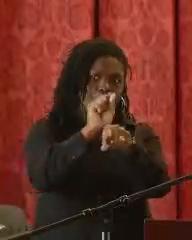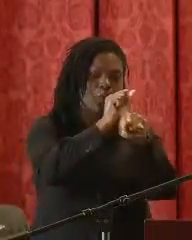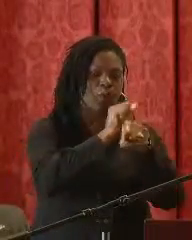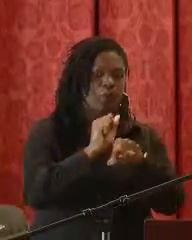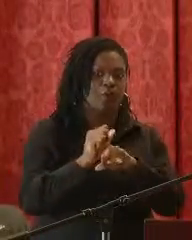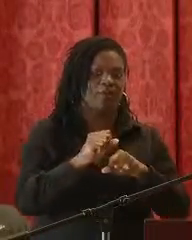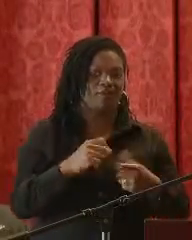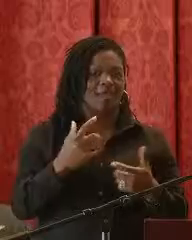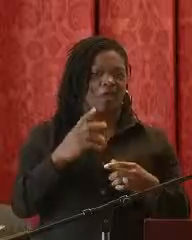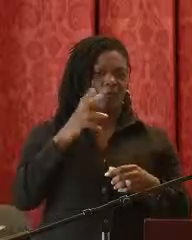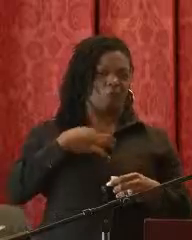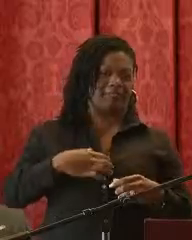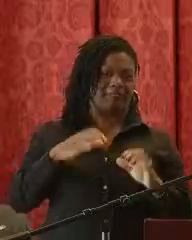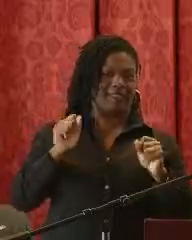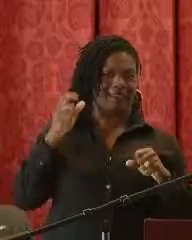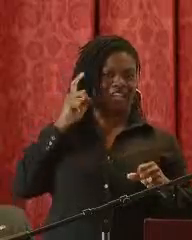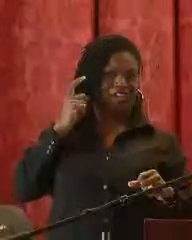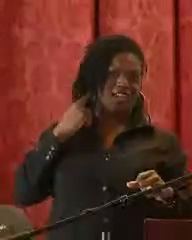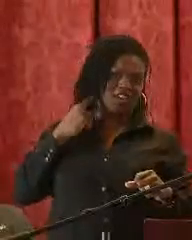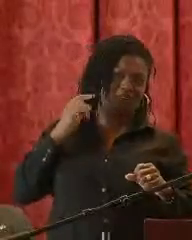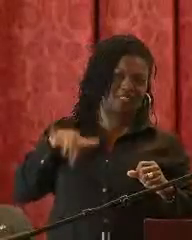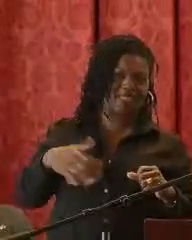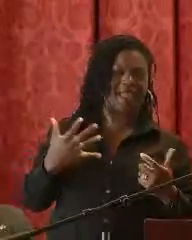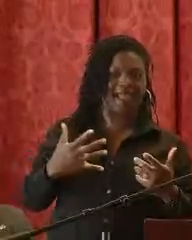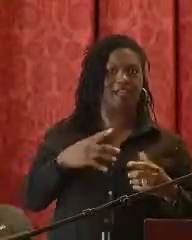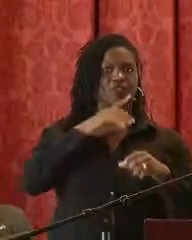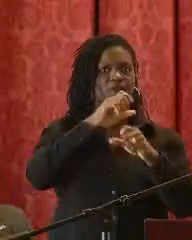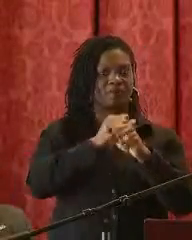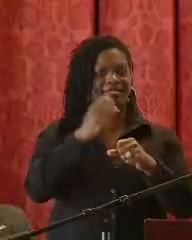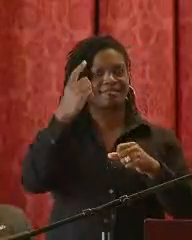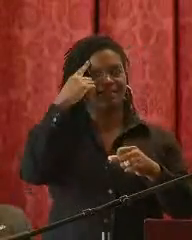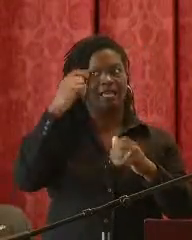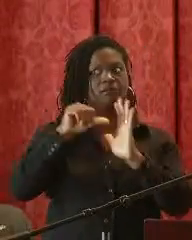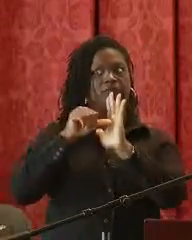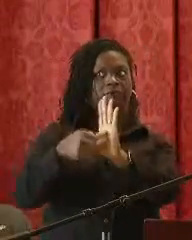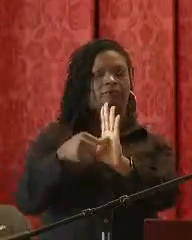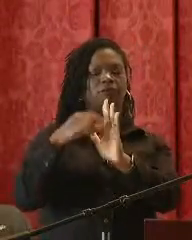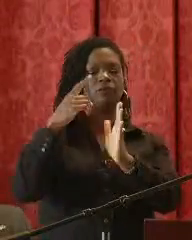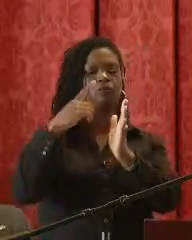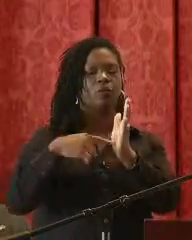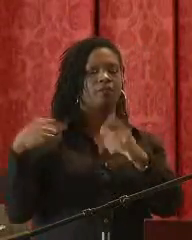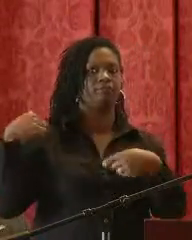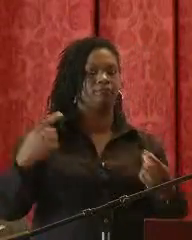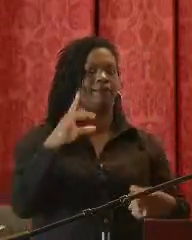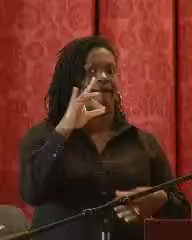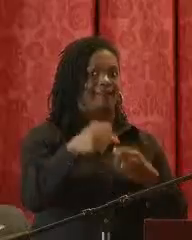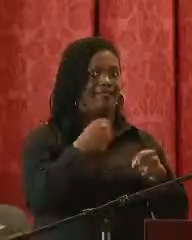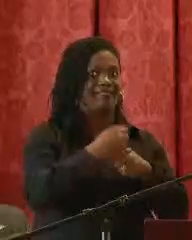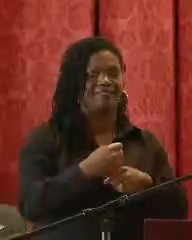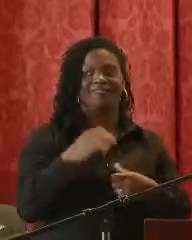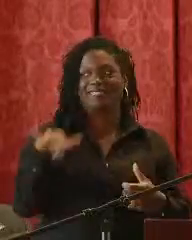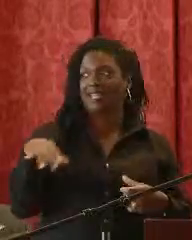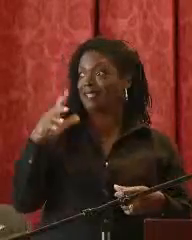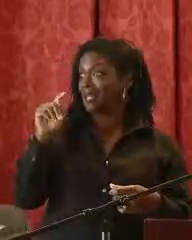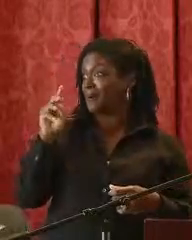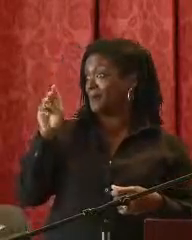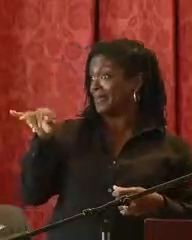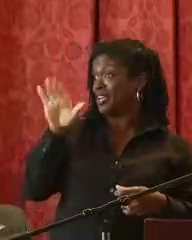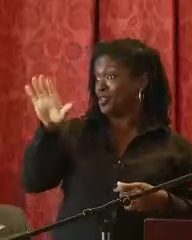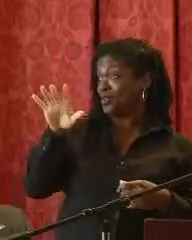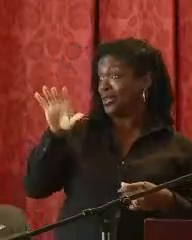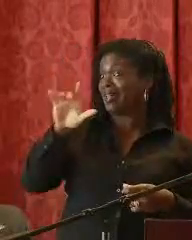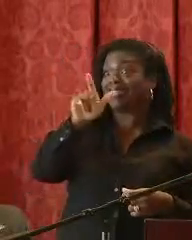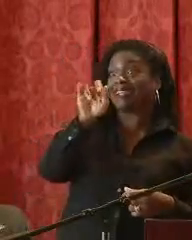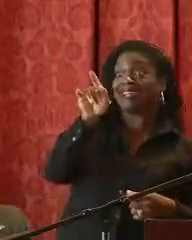be reinforced of what he's done in his 8 years. Candy, your team rocks. Lillian,